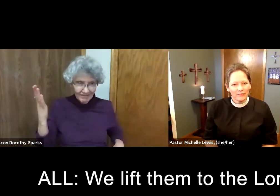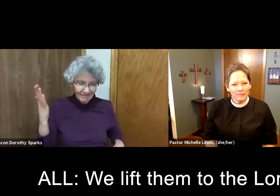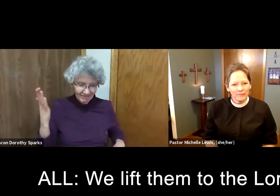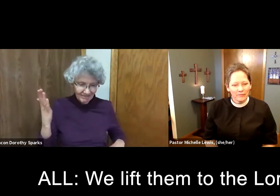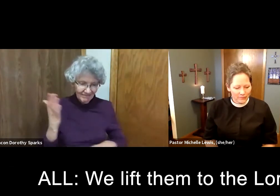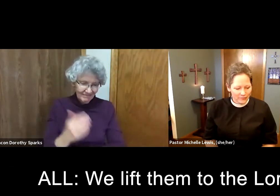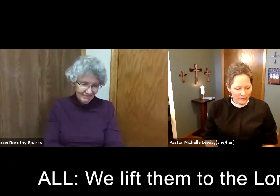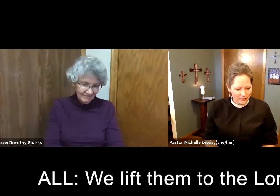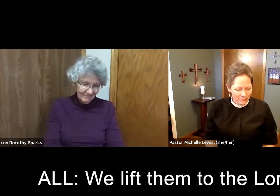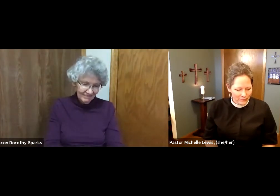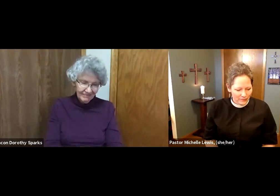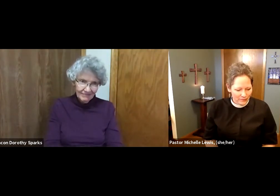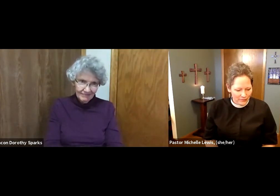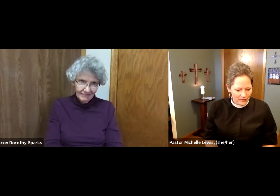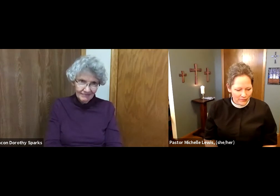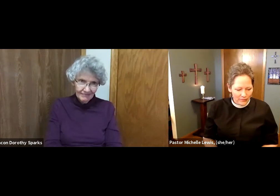We lift them to